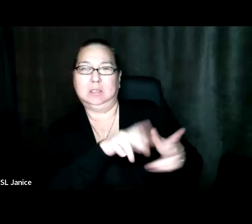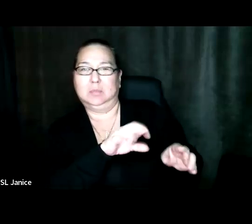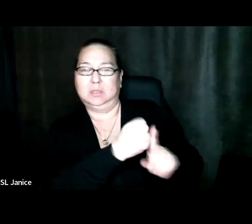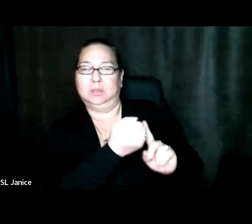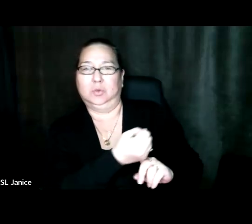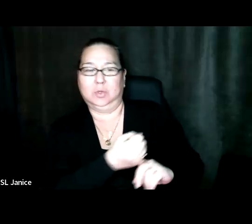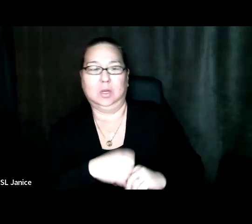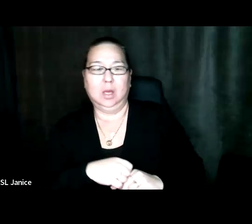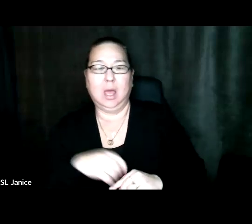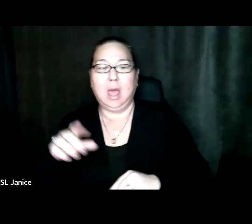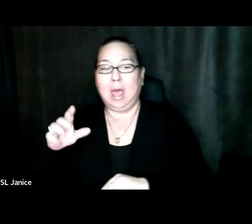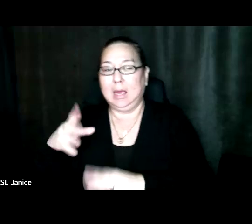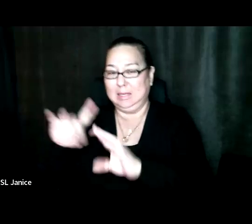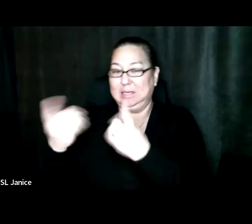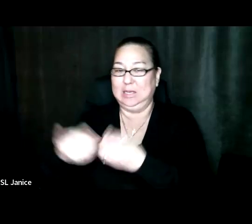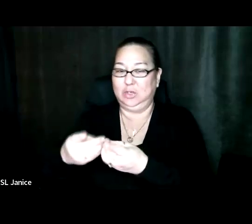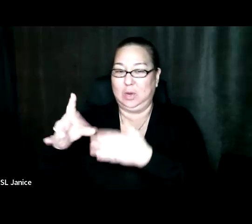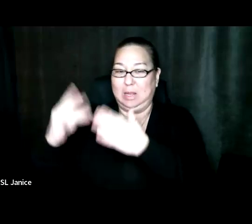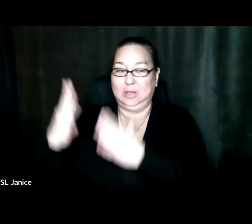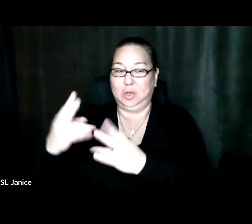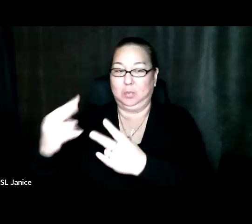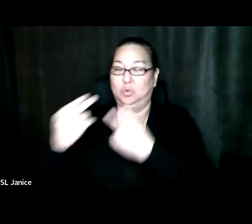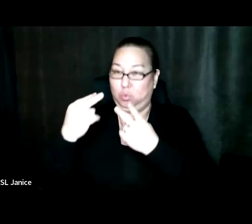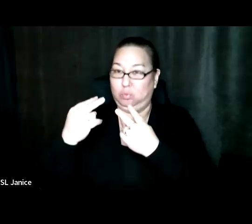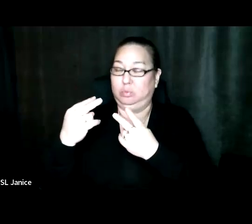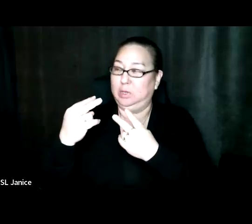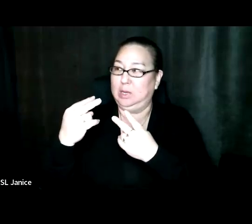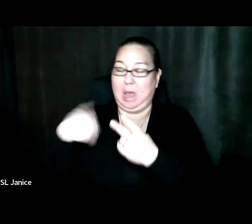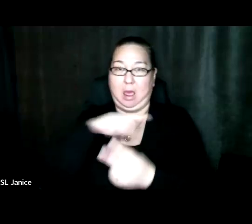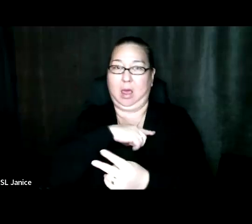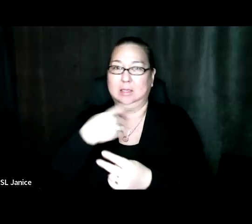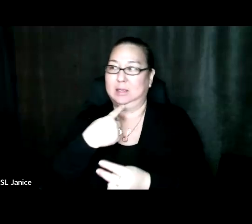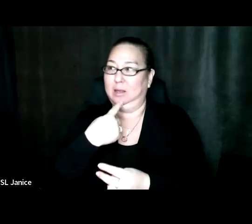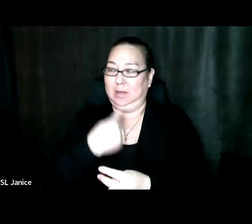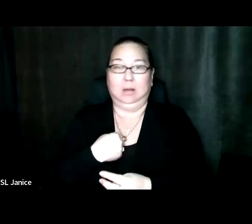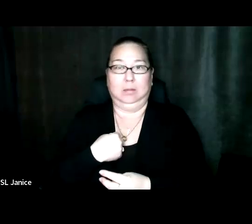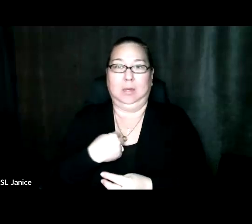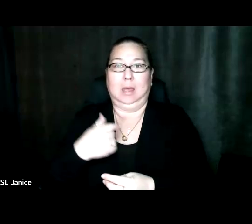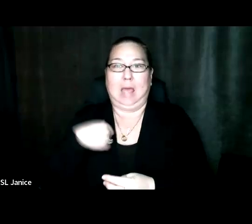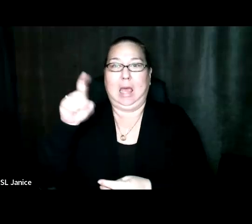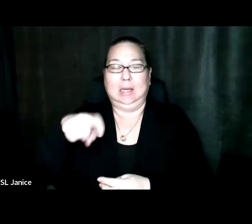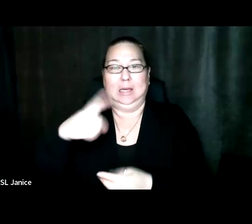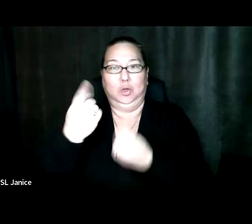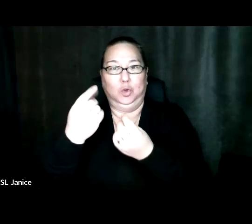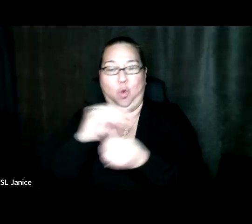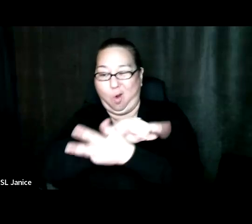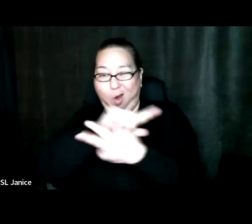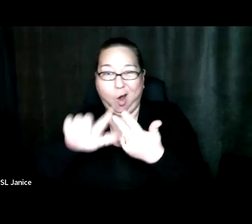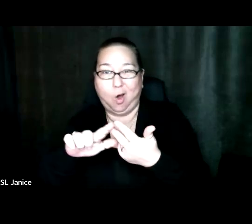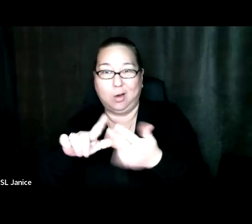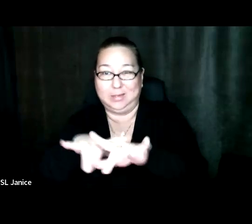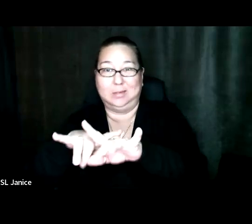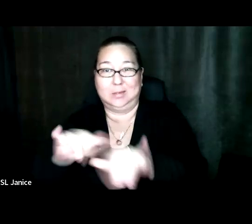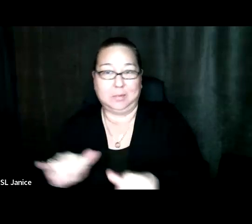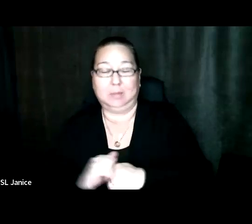face, telling us that we should be able to brush our teeth, cook scrambled eggs, and write letters all at the same time because we have proven that we have knowledge of these things separately. I'm